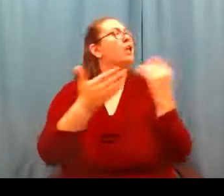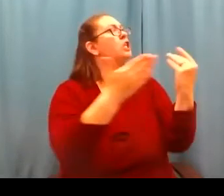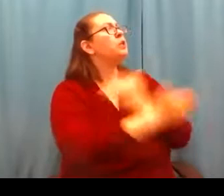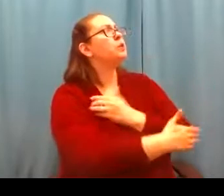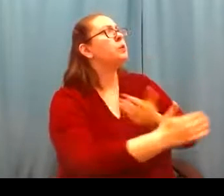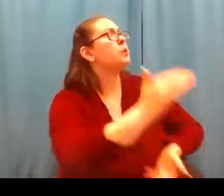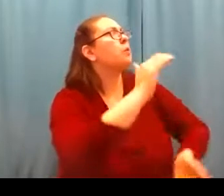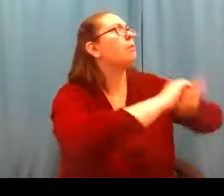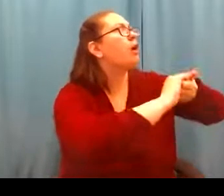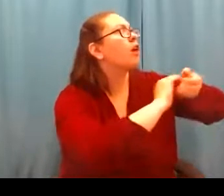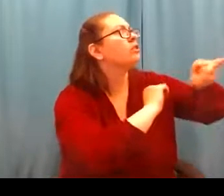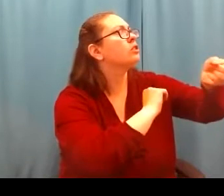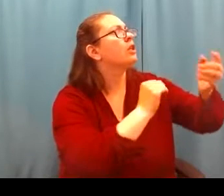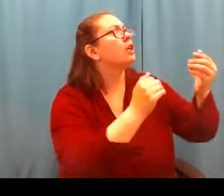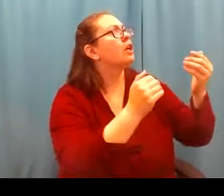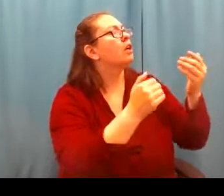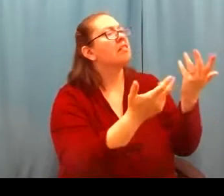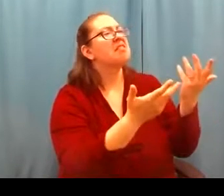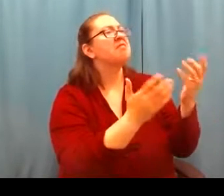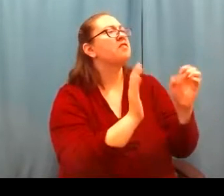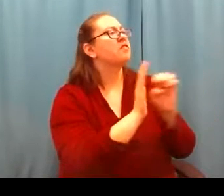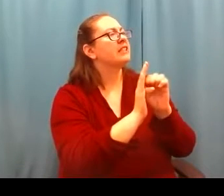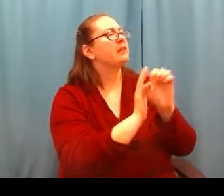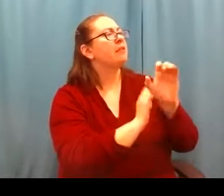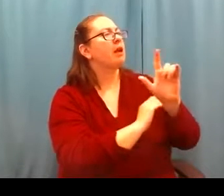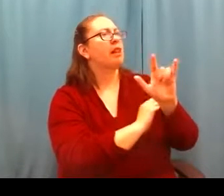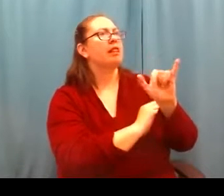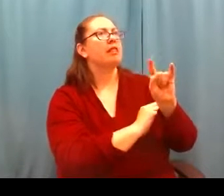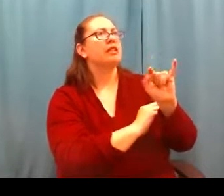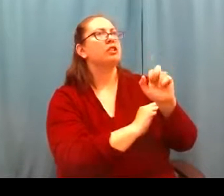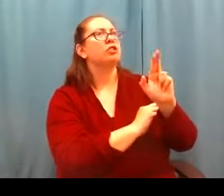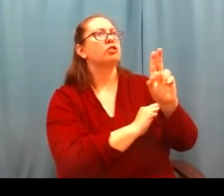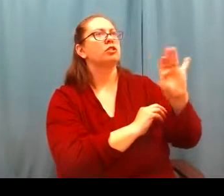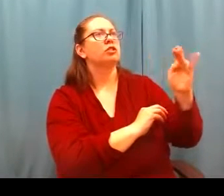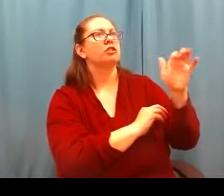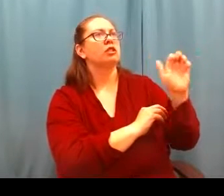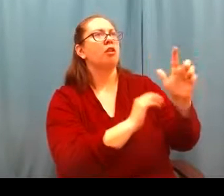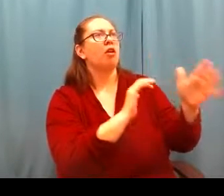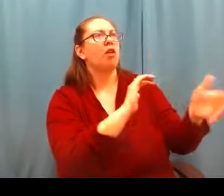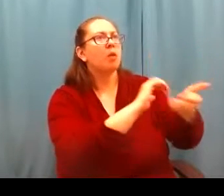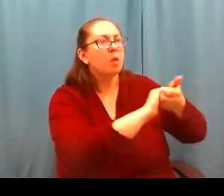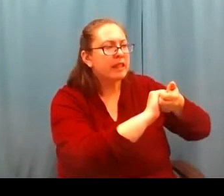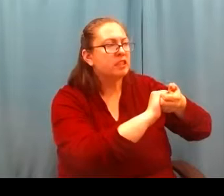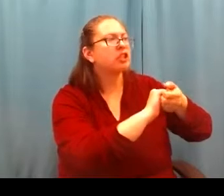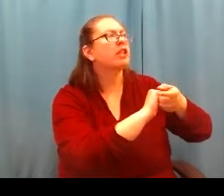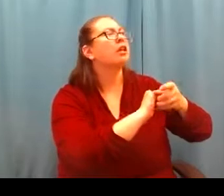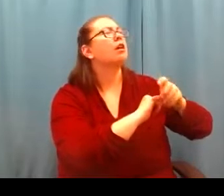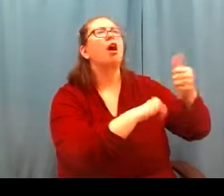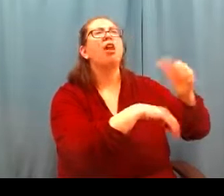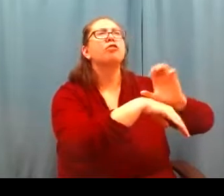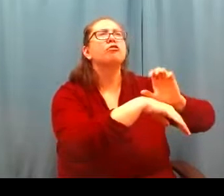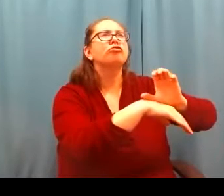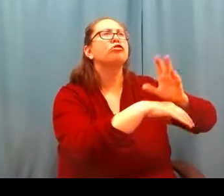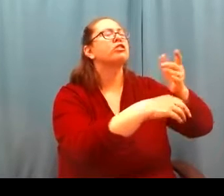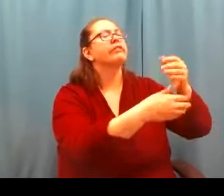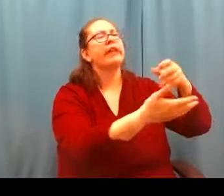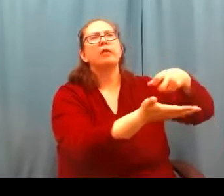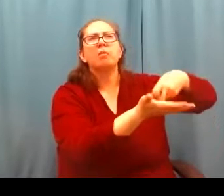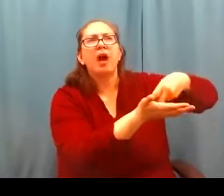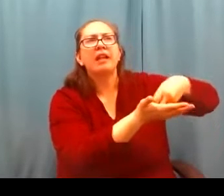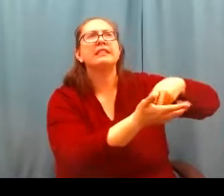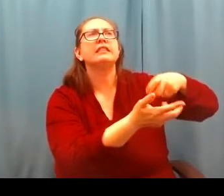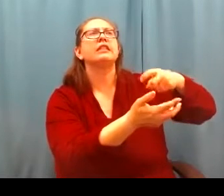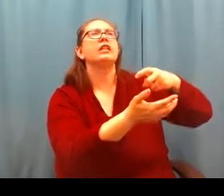Clergy Coalition, and we're actually expanding that to include other denominations such as Protestant, Jewish, as well